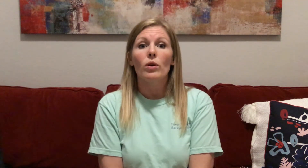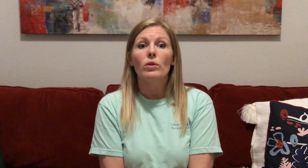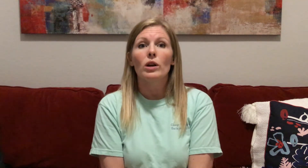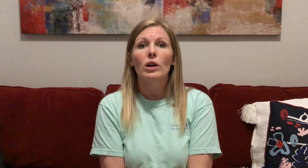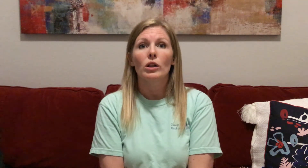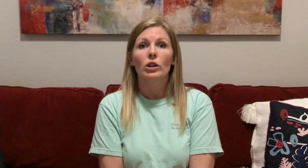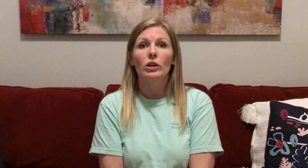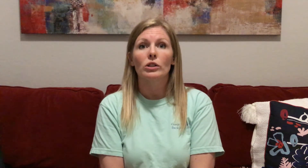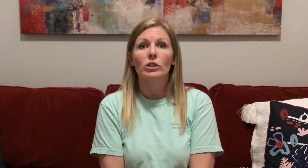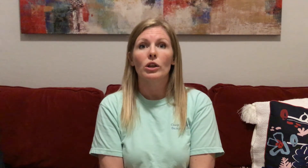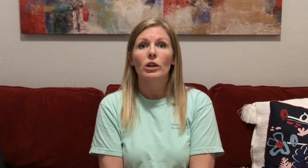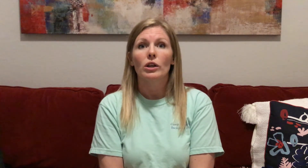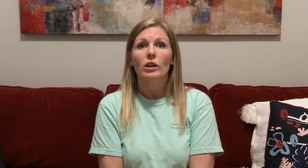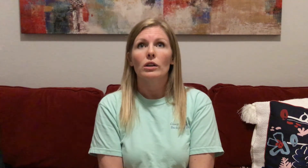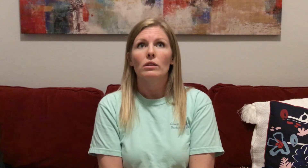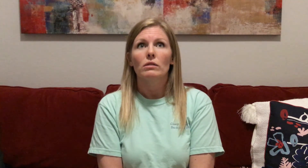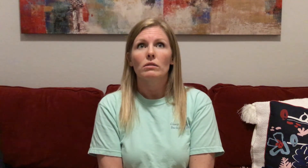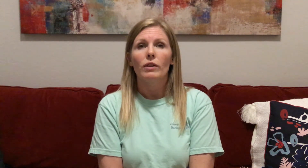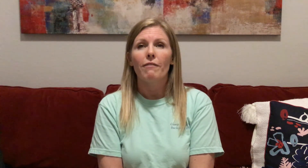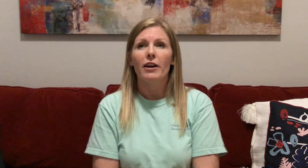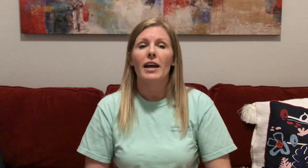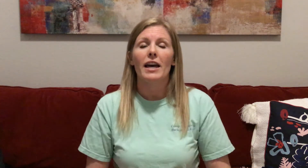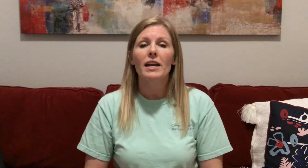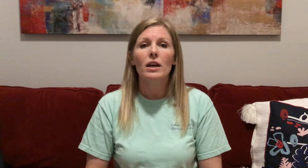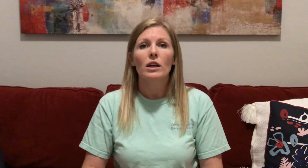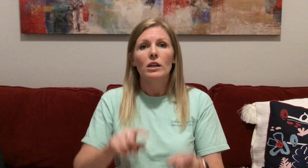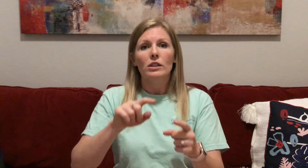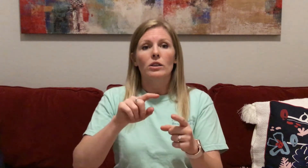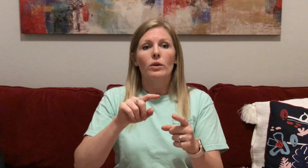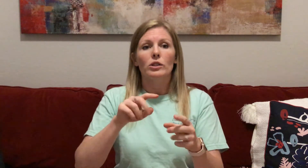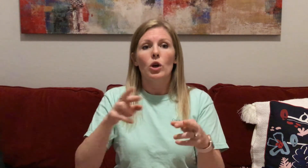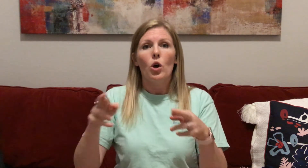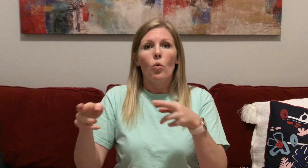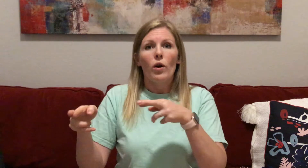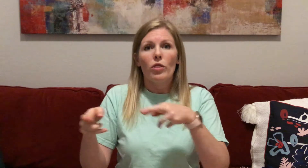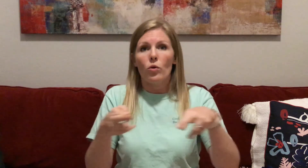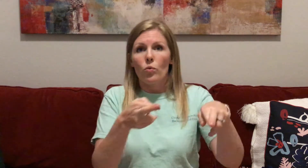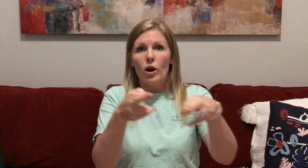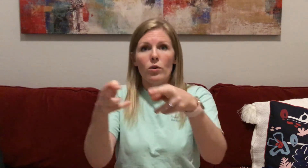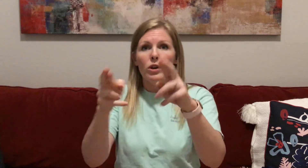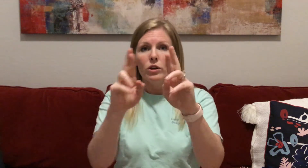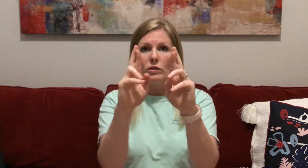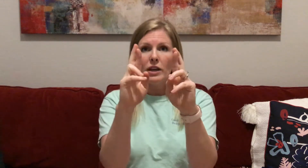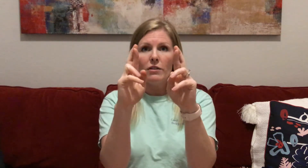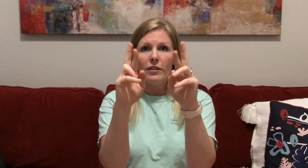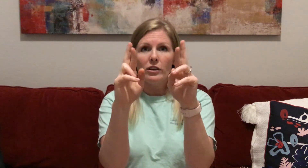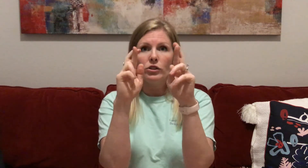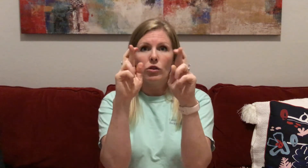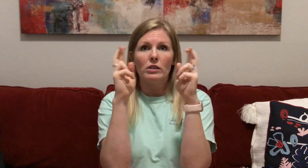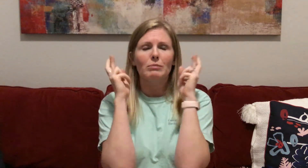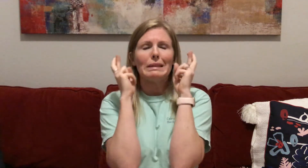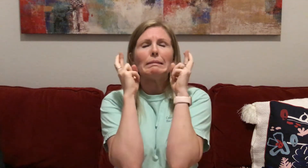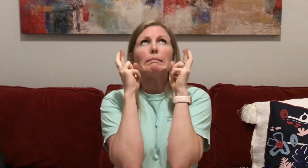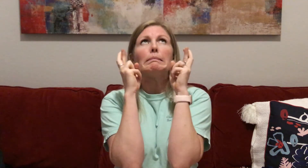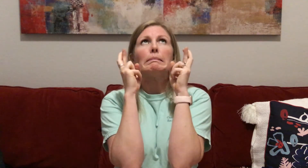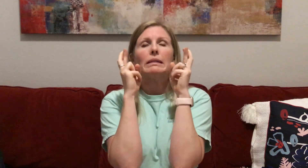road looks rough ahead, so it's when the road, you take your fingers, you cross them like, oh, I